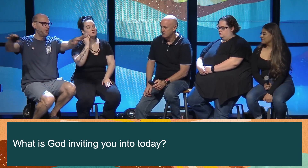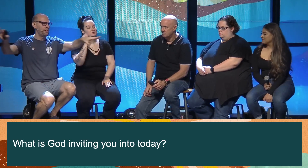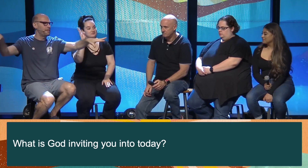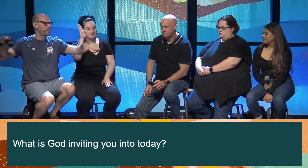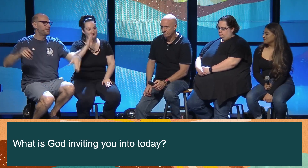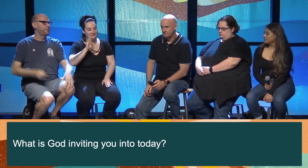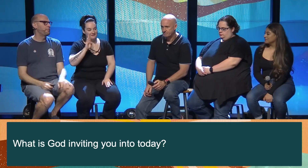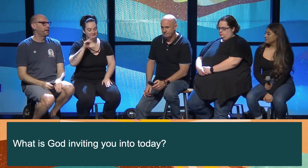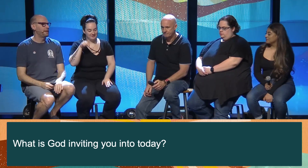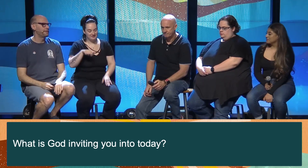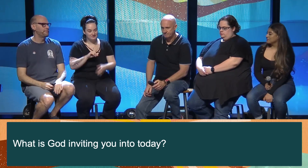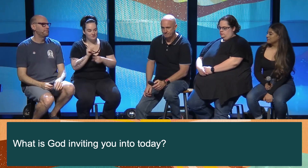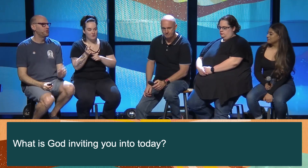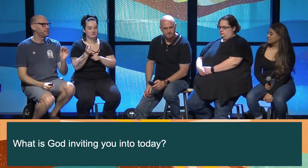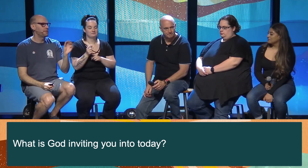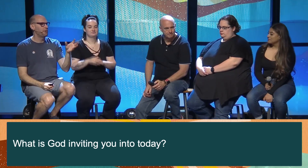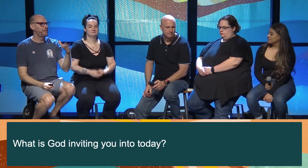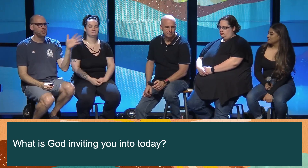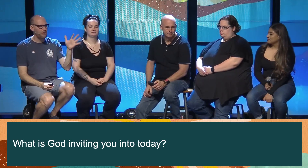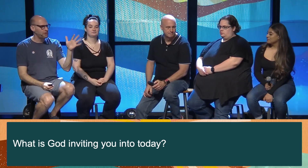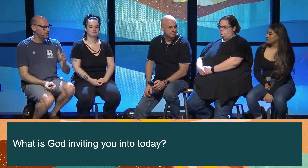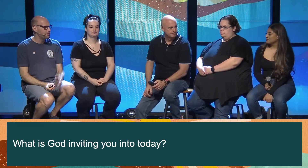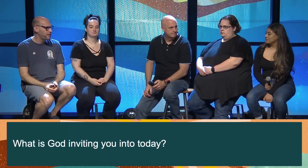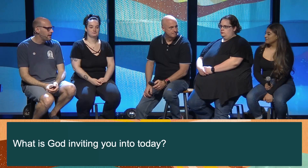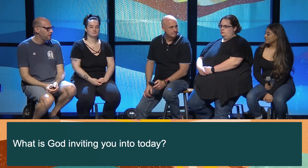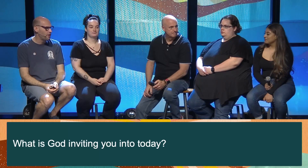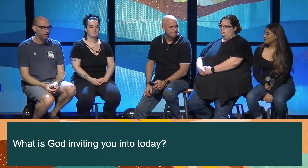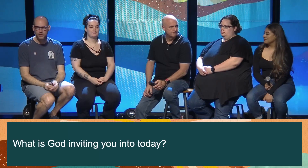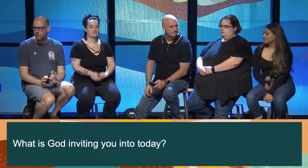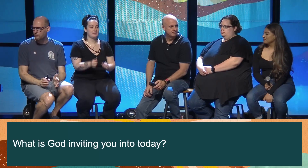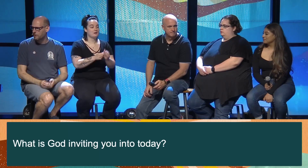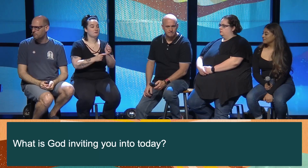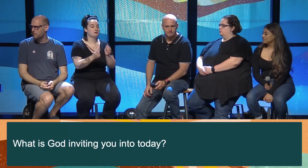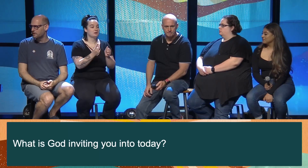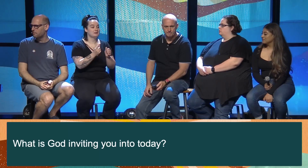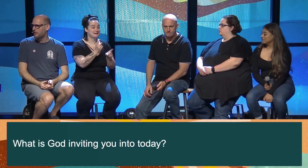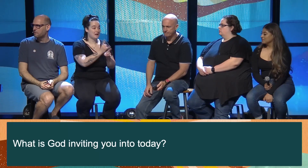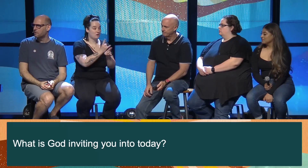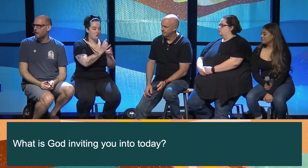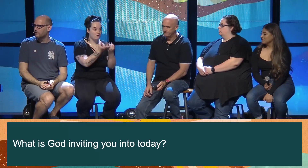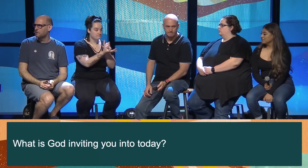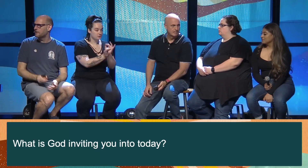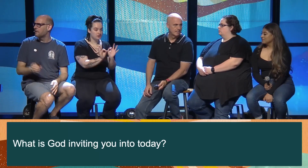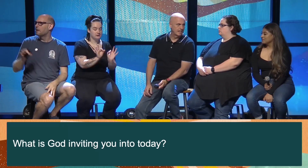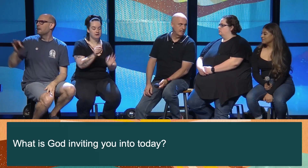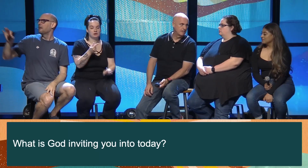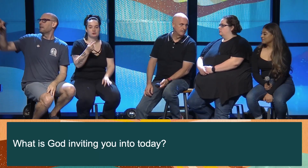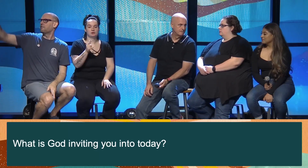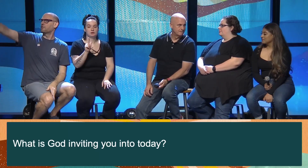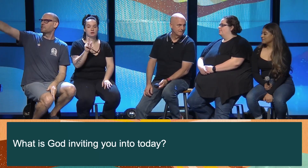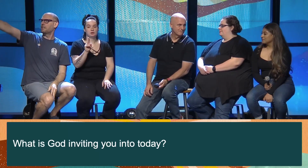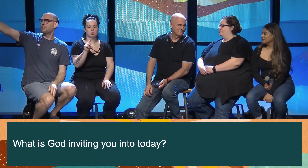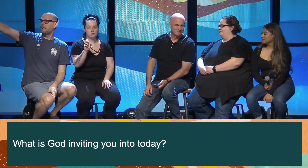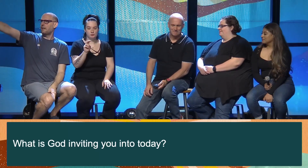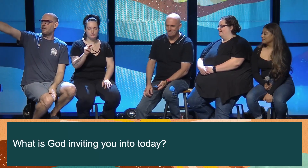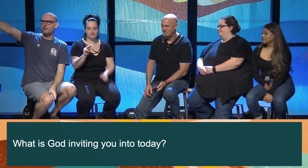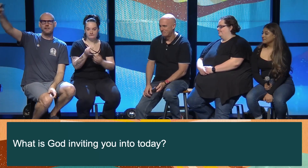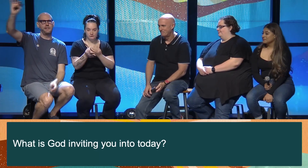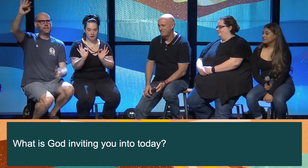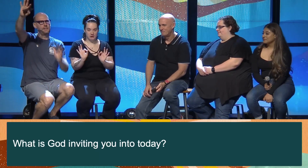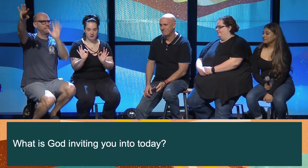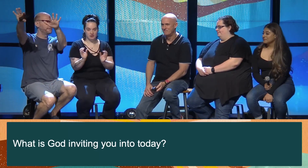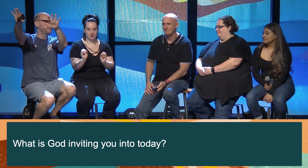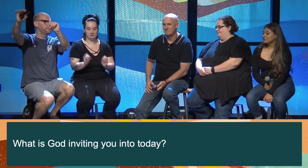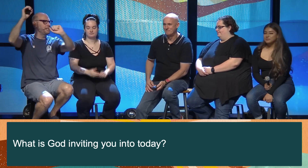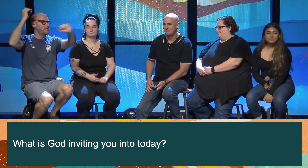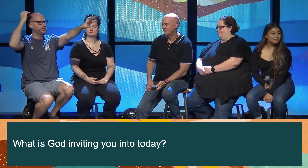tables, you know that there's some juice and bread there. It's all gluten-free, alcohol-free, so everyone can participate if you'd like to. And then if you're sitting